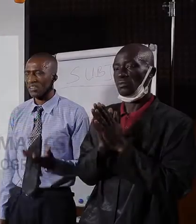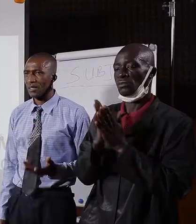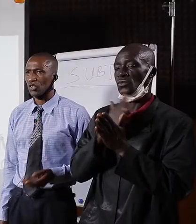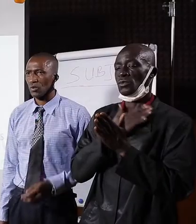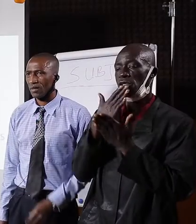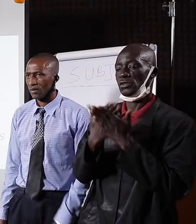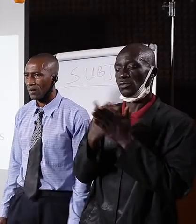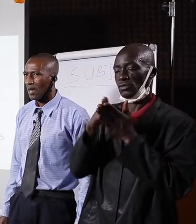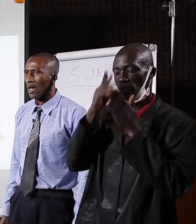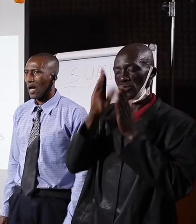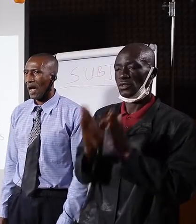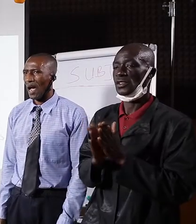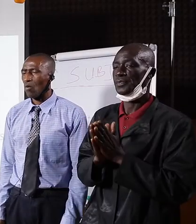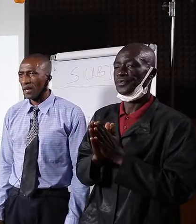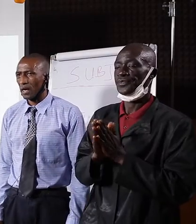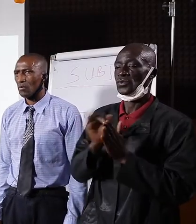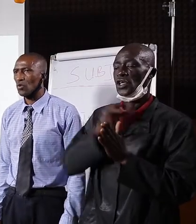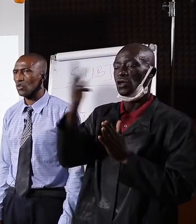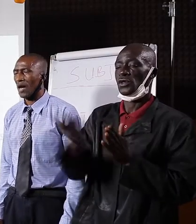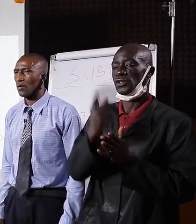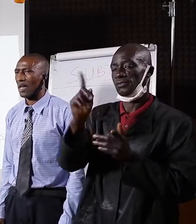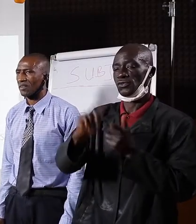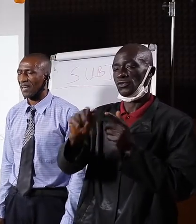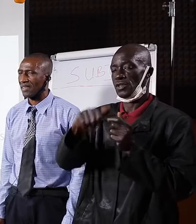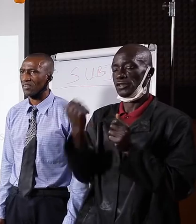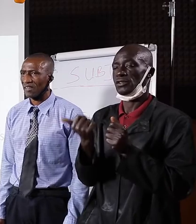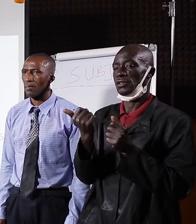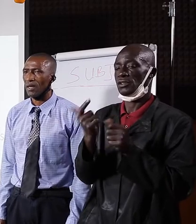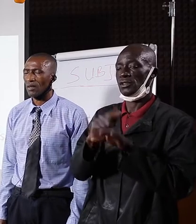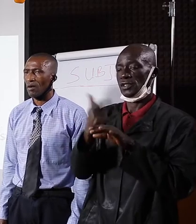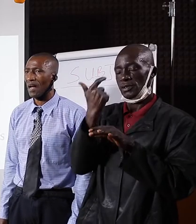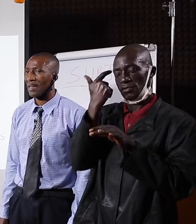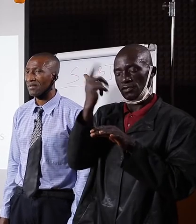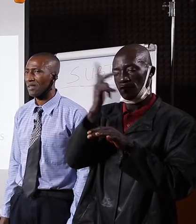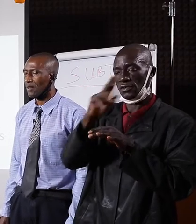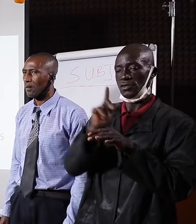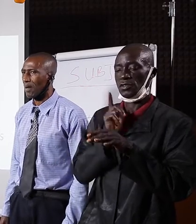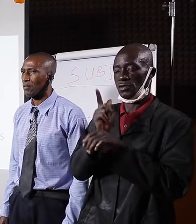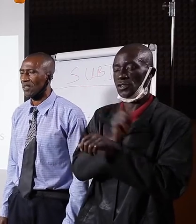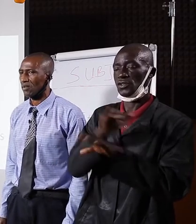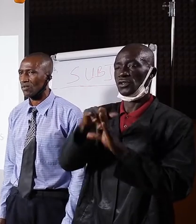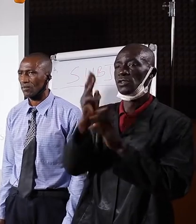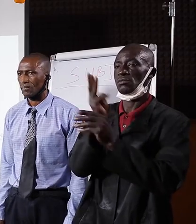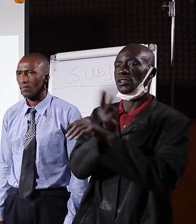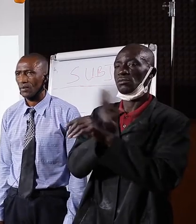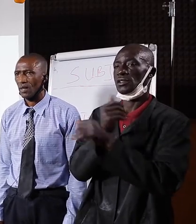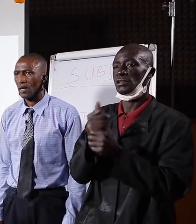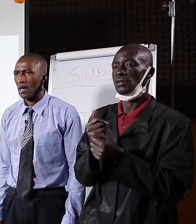My esteemed students, I welcome you to another exciting segment of our lesson in